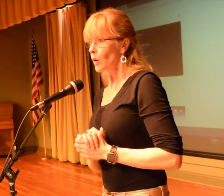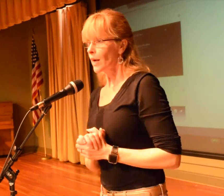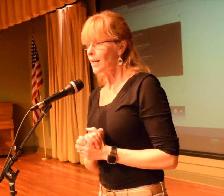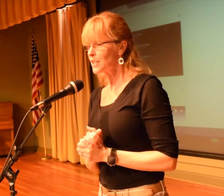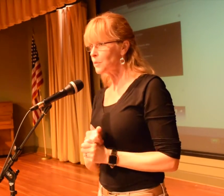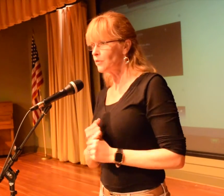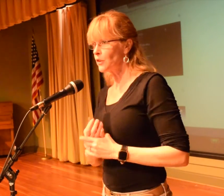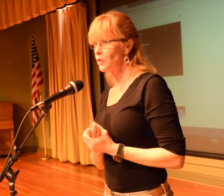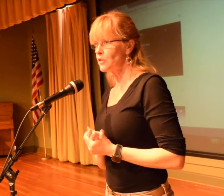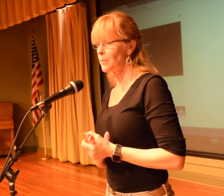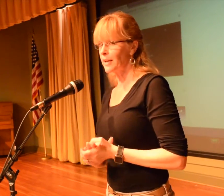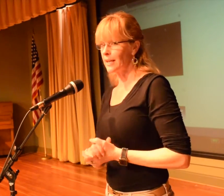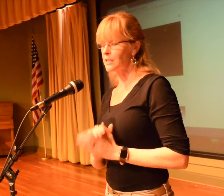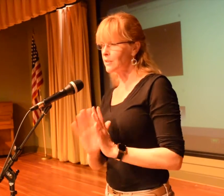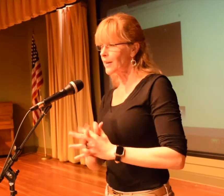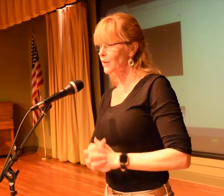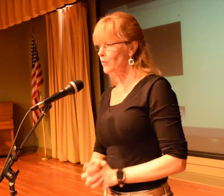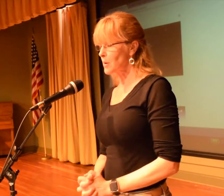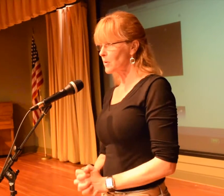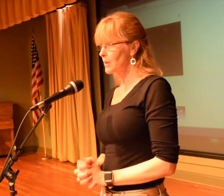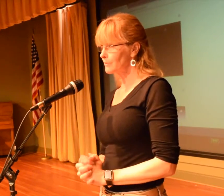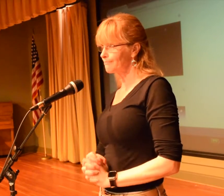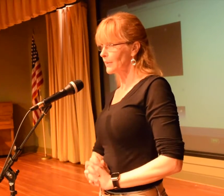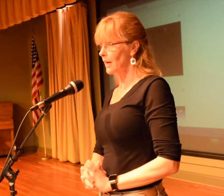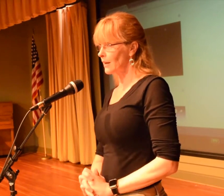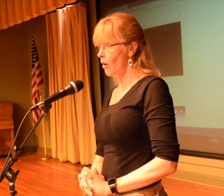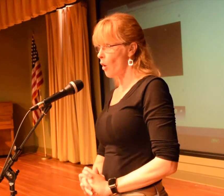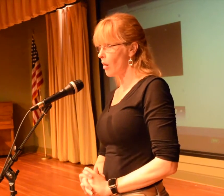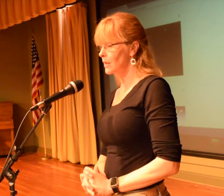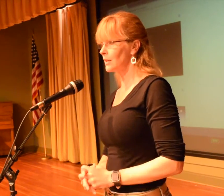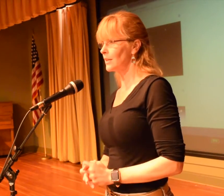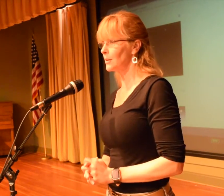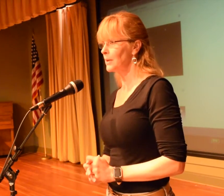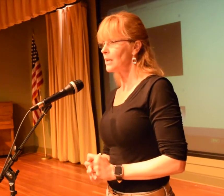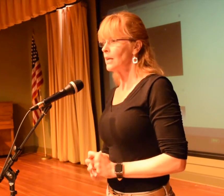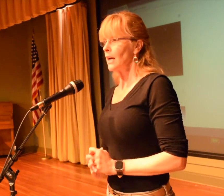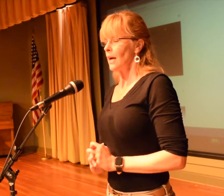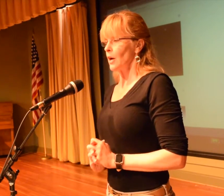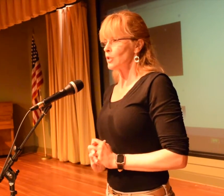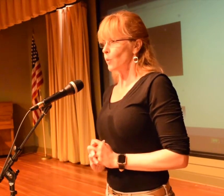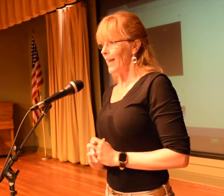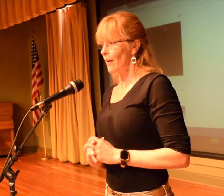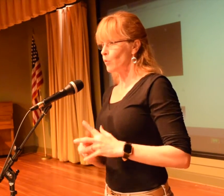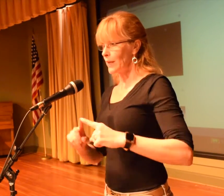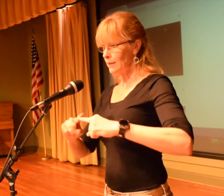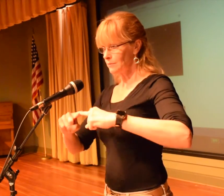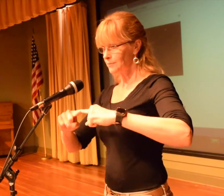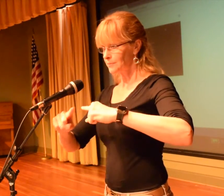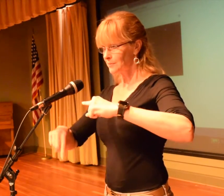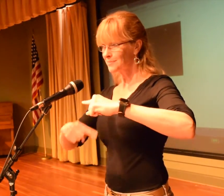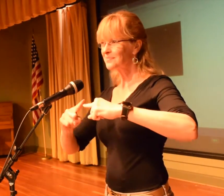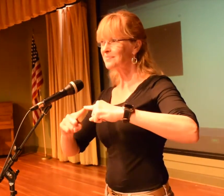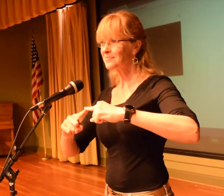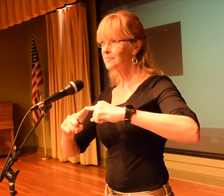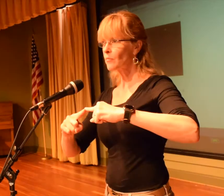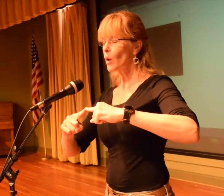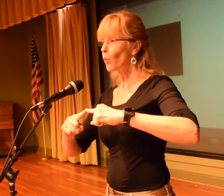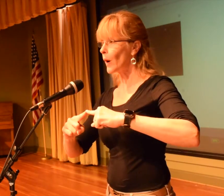Okay, let's review your WH, see if I can remember them all. So we have when,